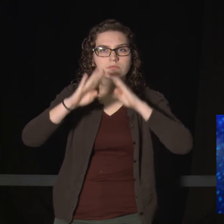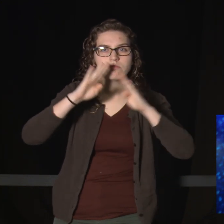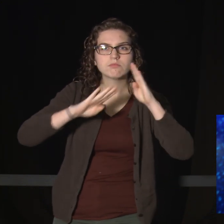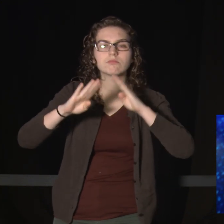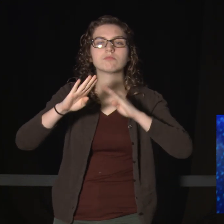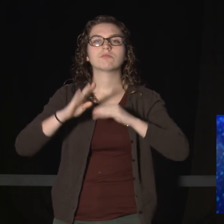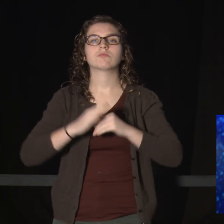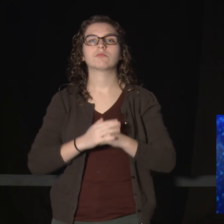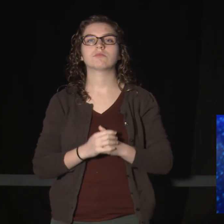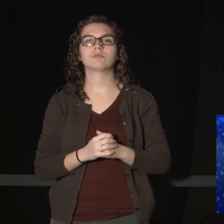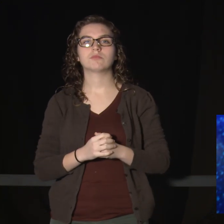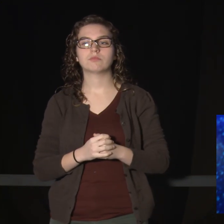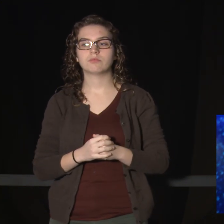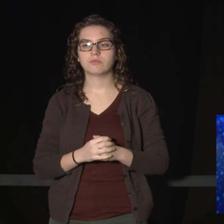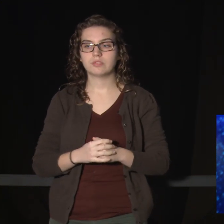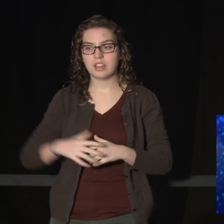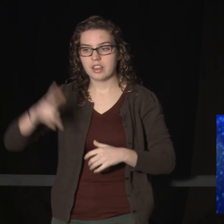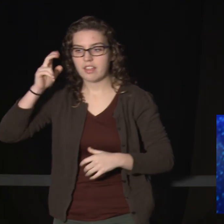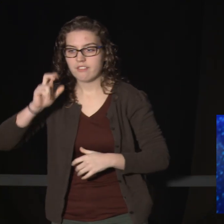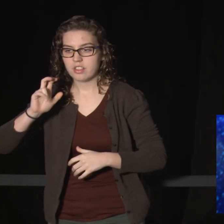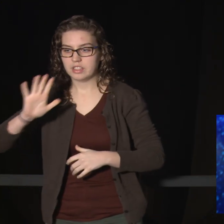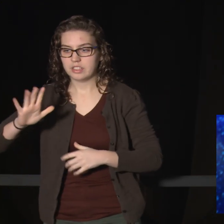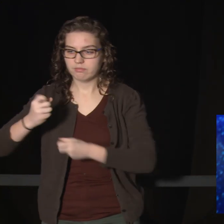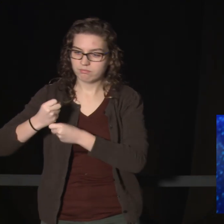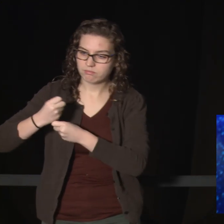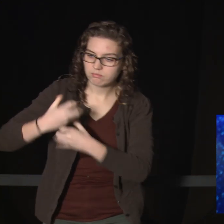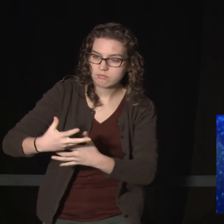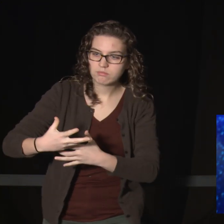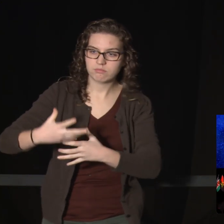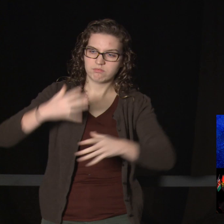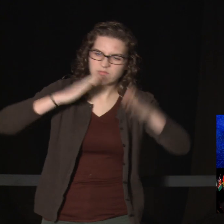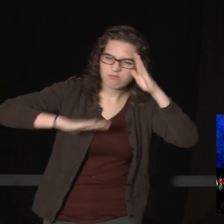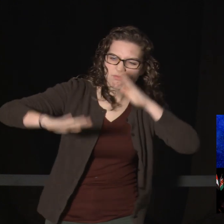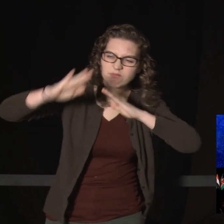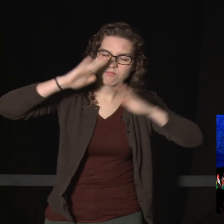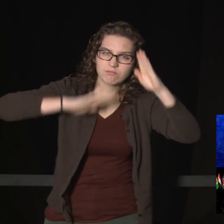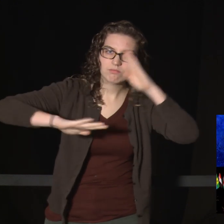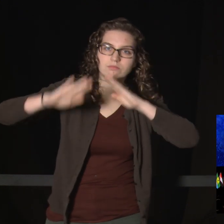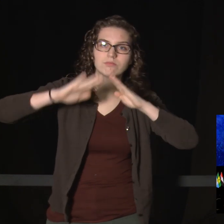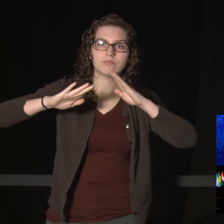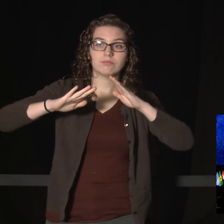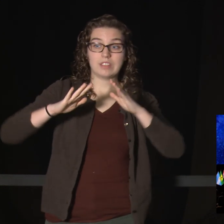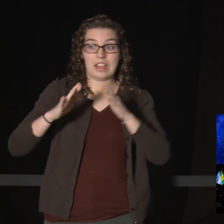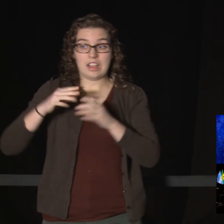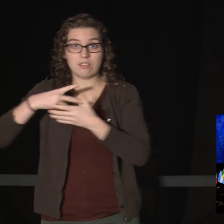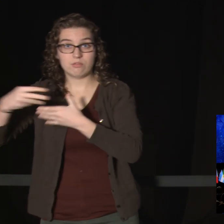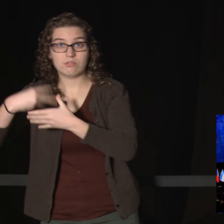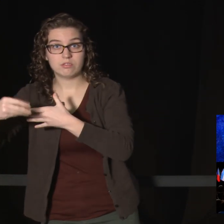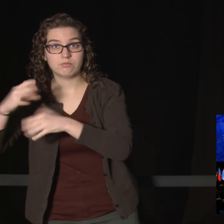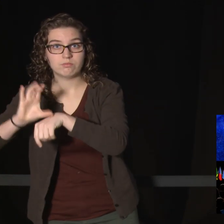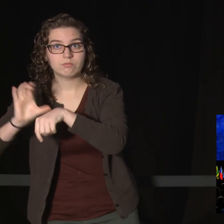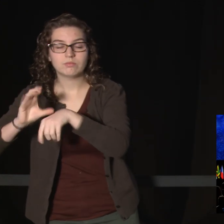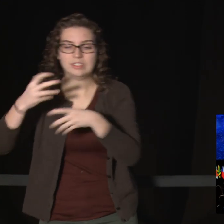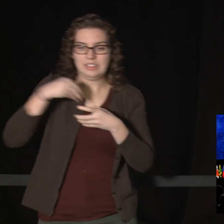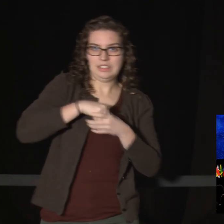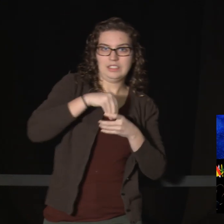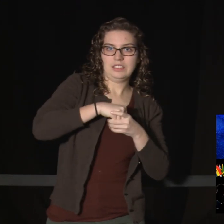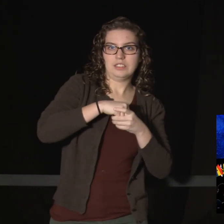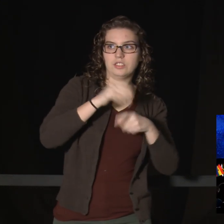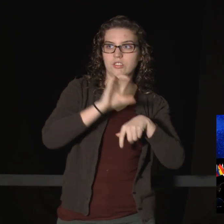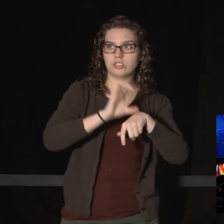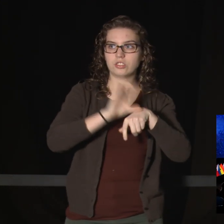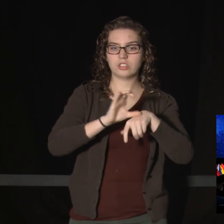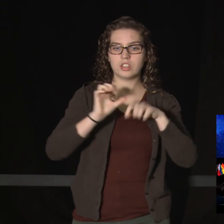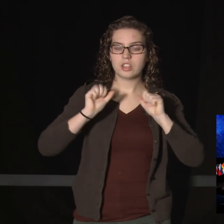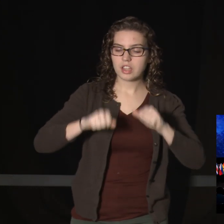havoc that the devil causes from without and from within. We can consume ourselves